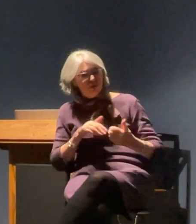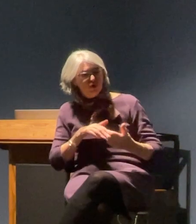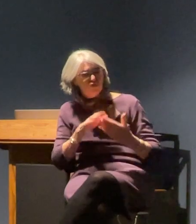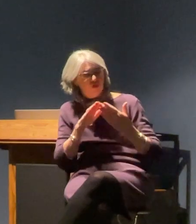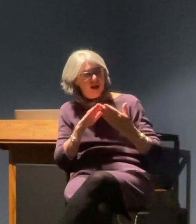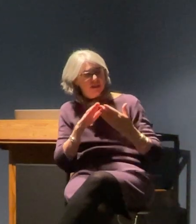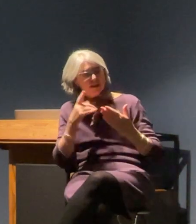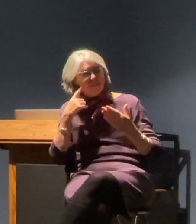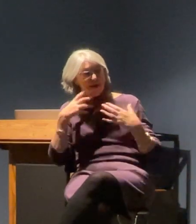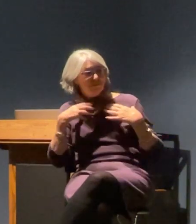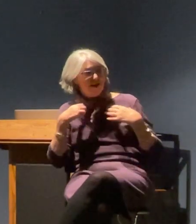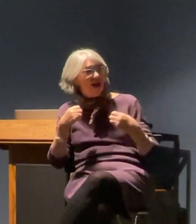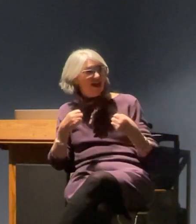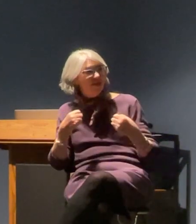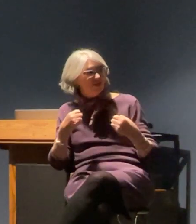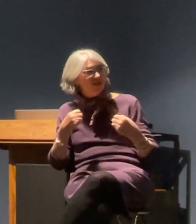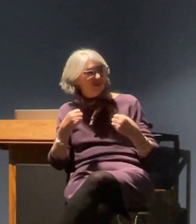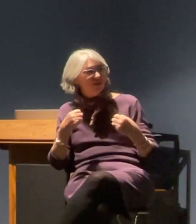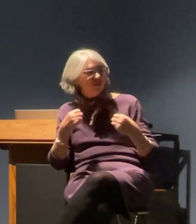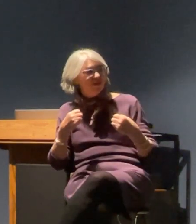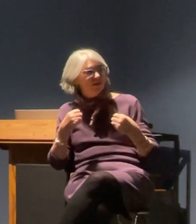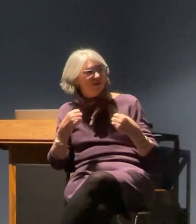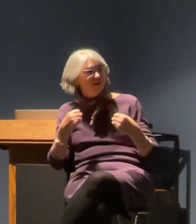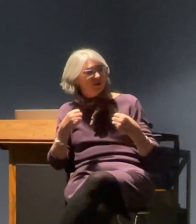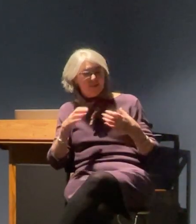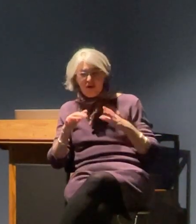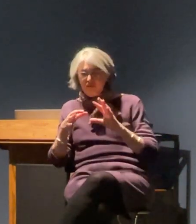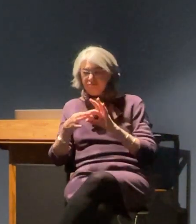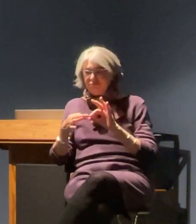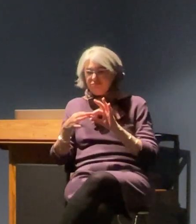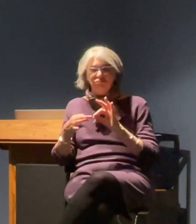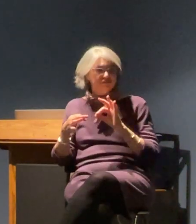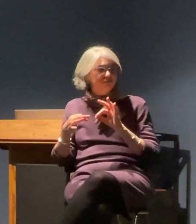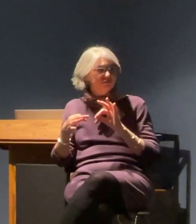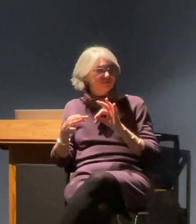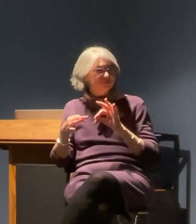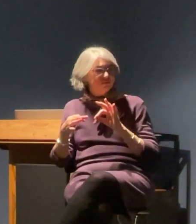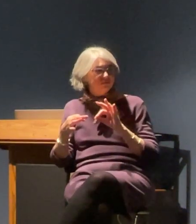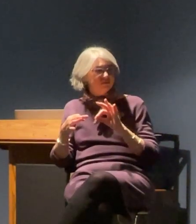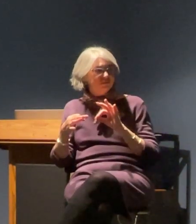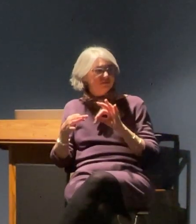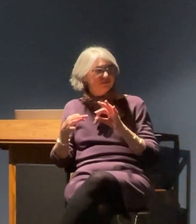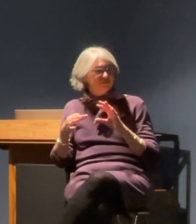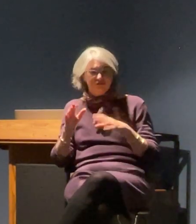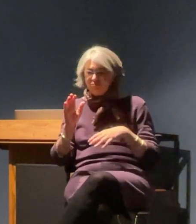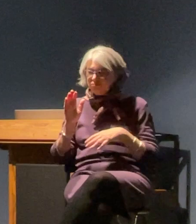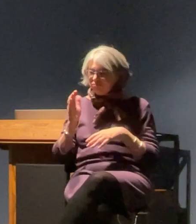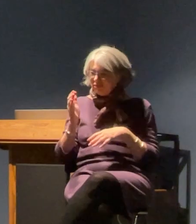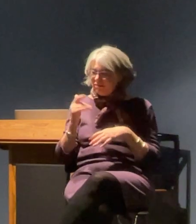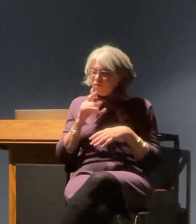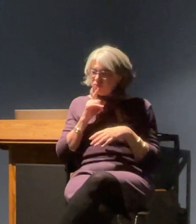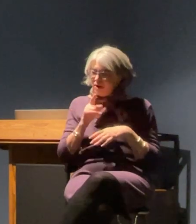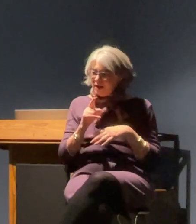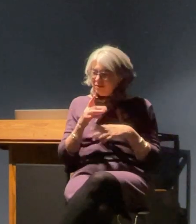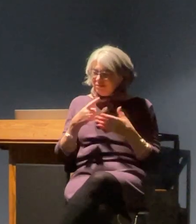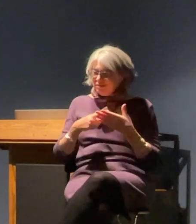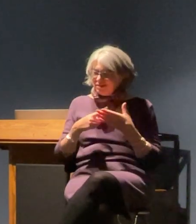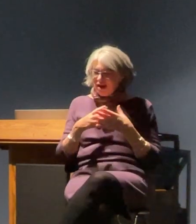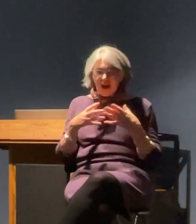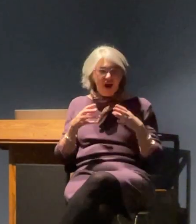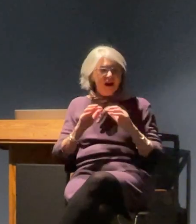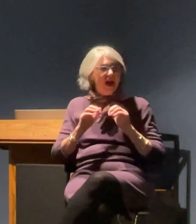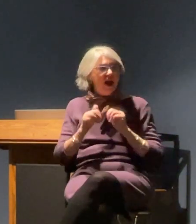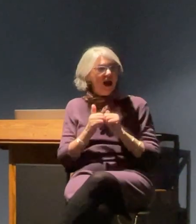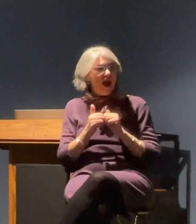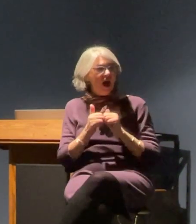the mental health component that you talked about. It strikes me you really went into a lot about